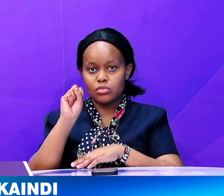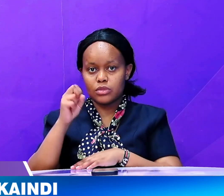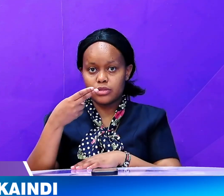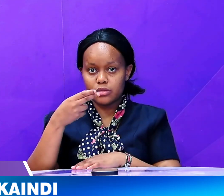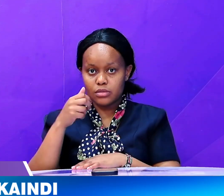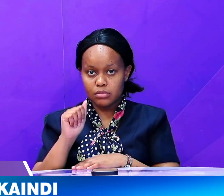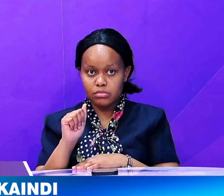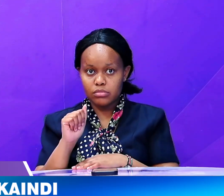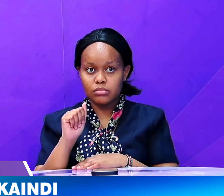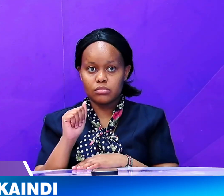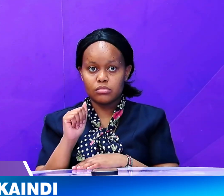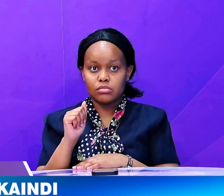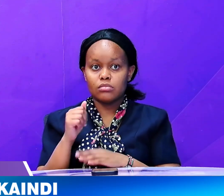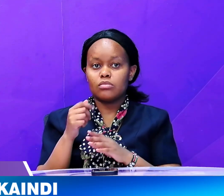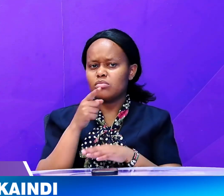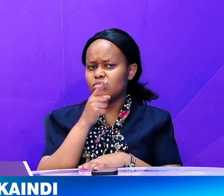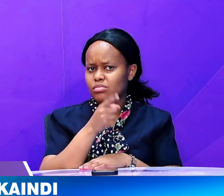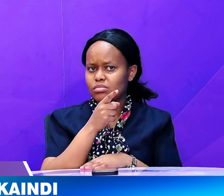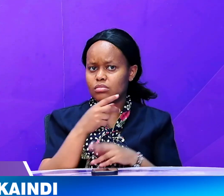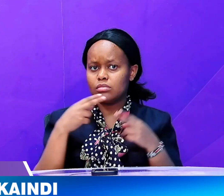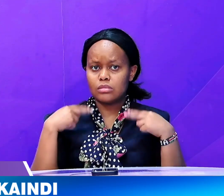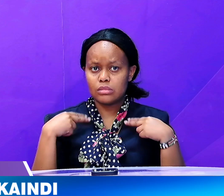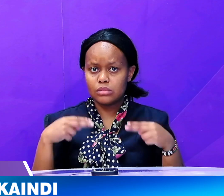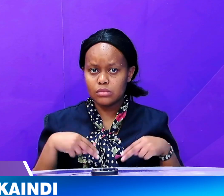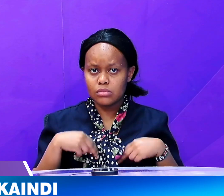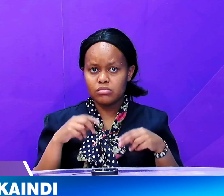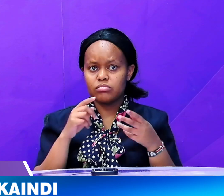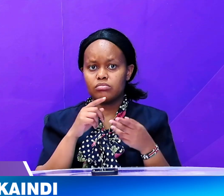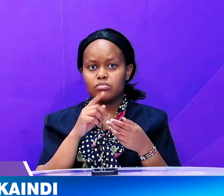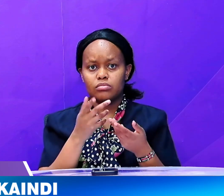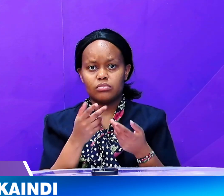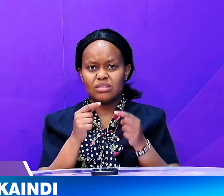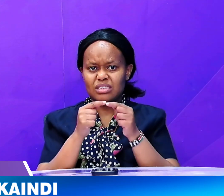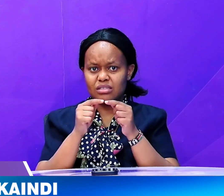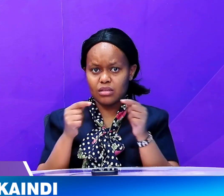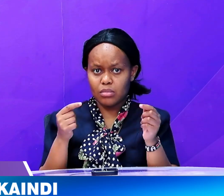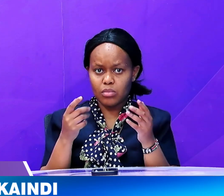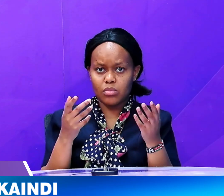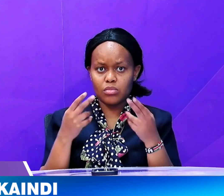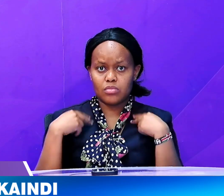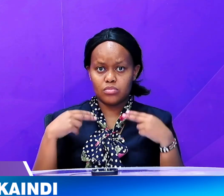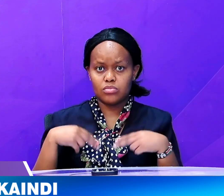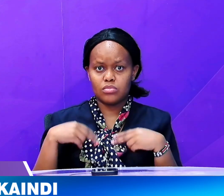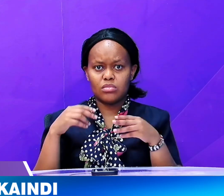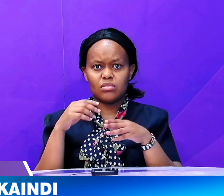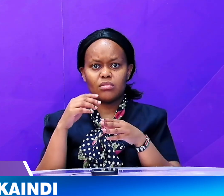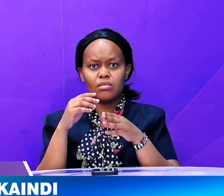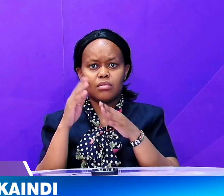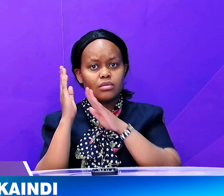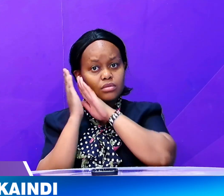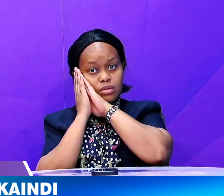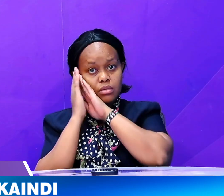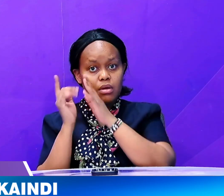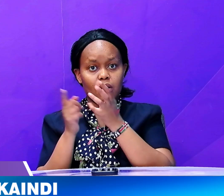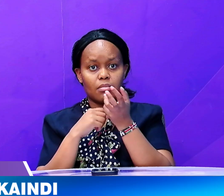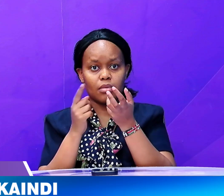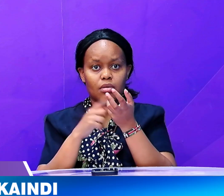care. Meanwhile, the CS of Health, Aden Dwale, is